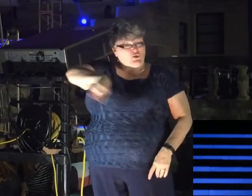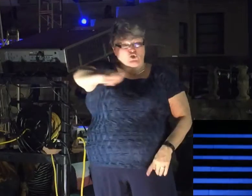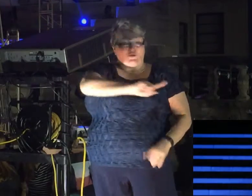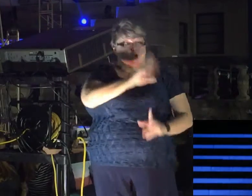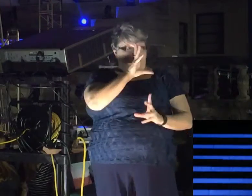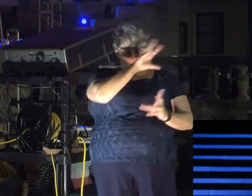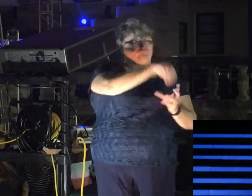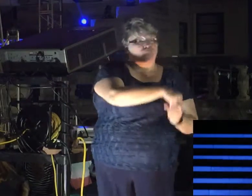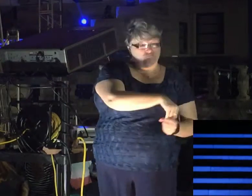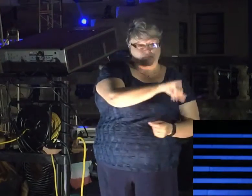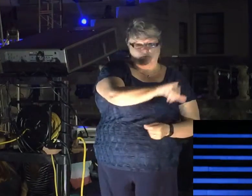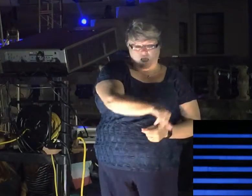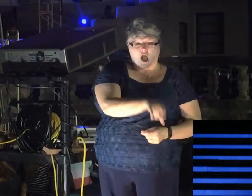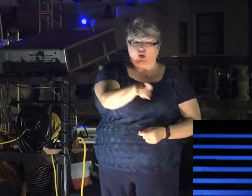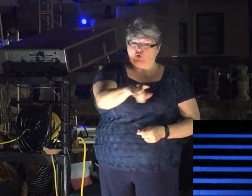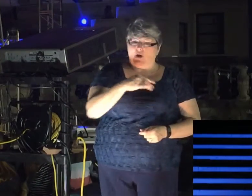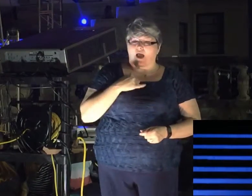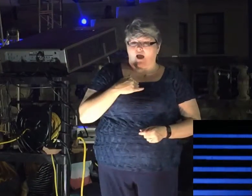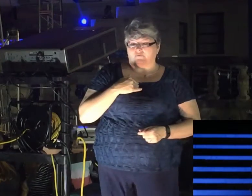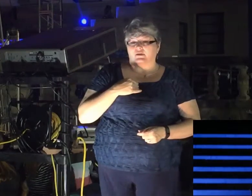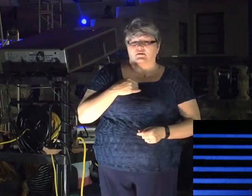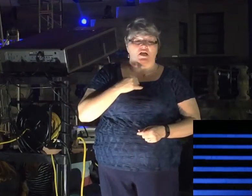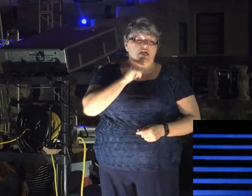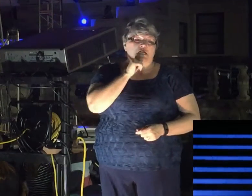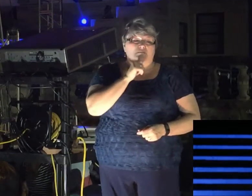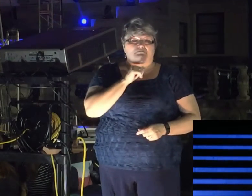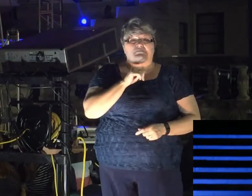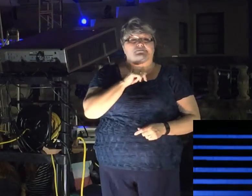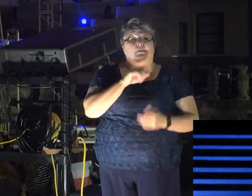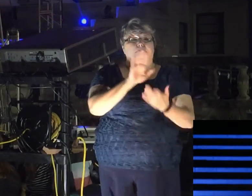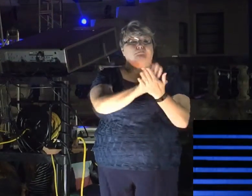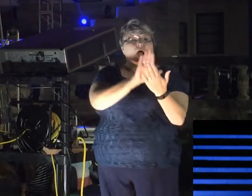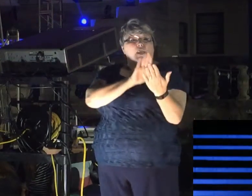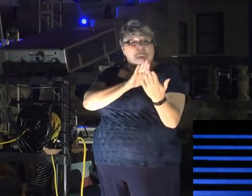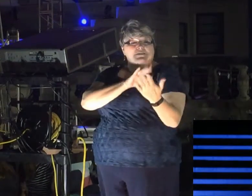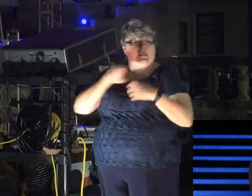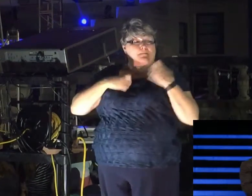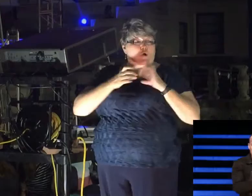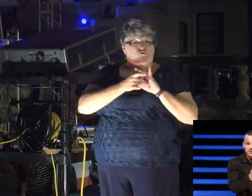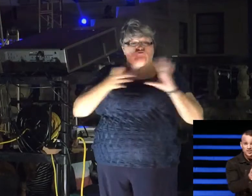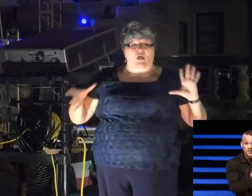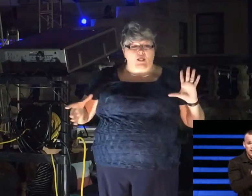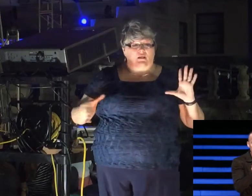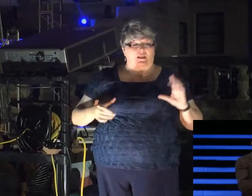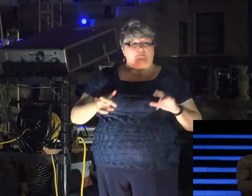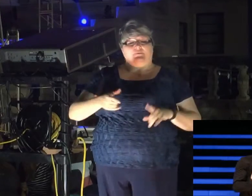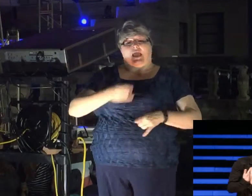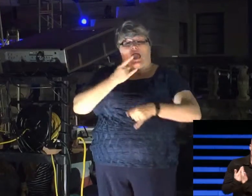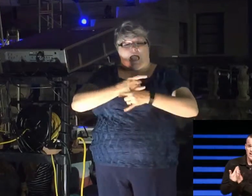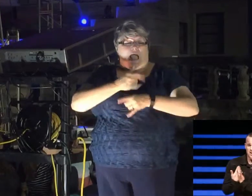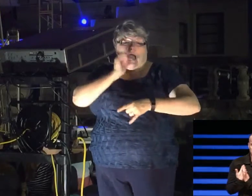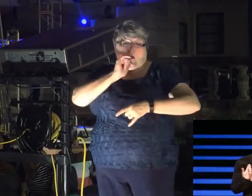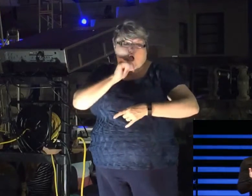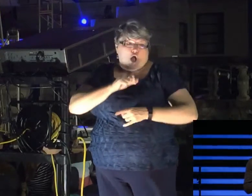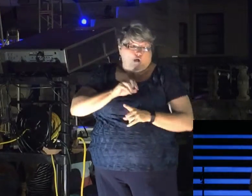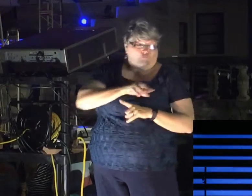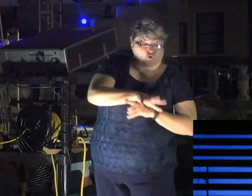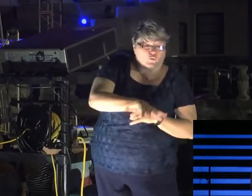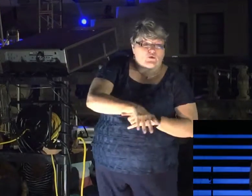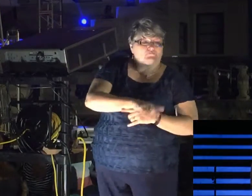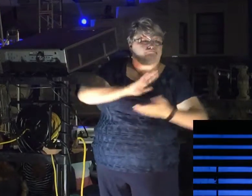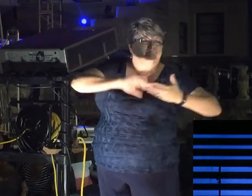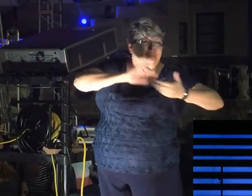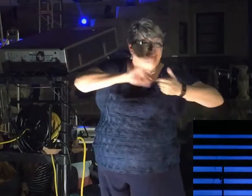the assumption is that you've all bought into that you are having anonymous, emotionless,